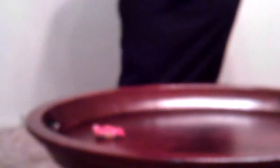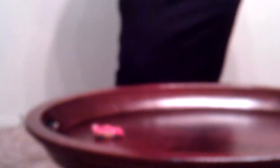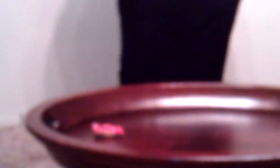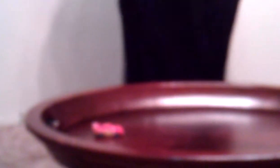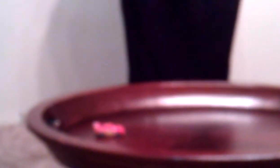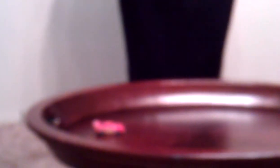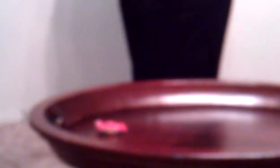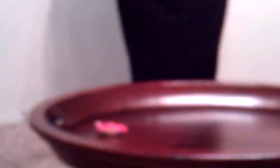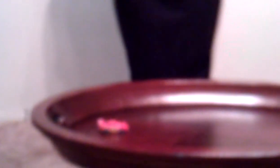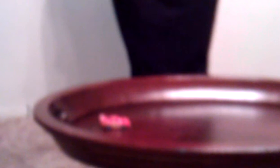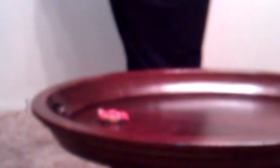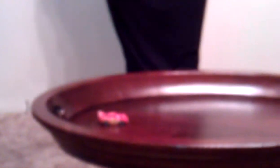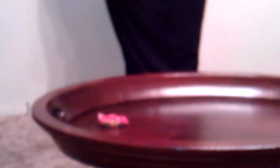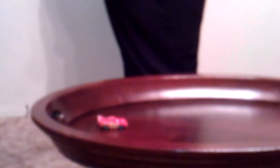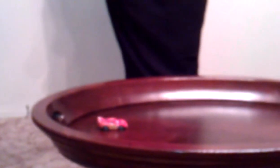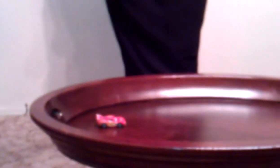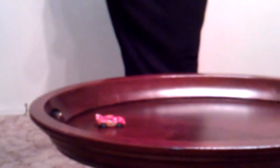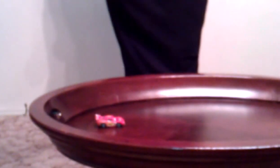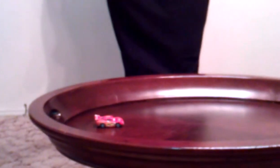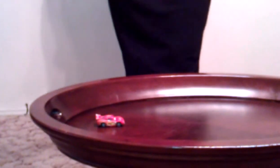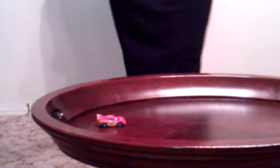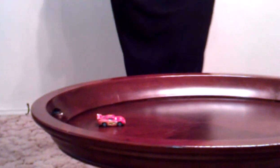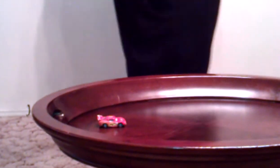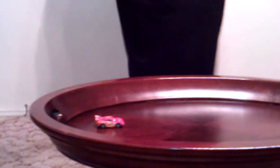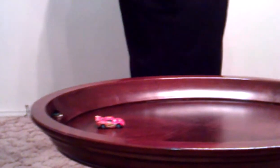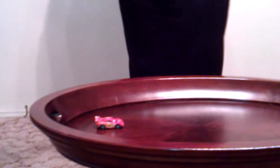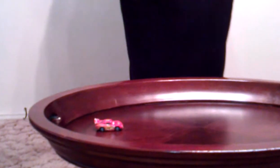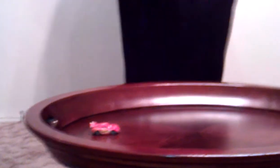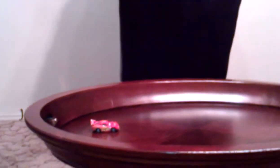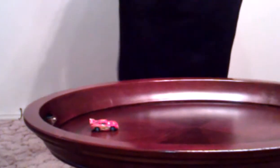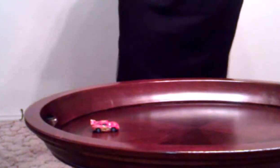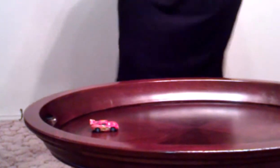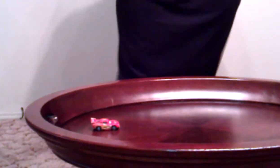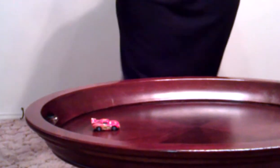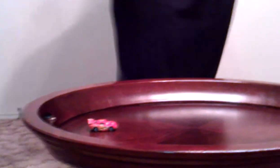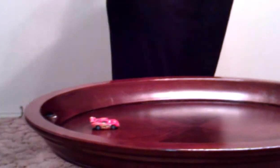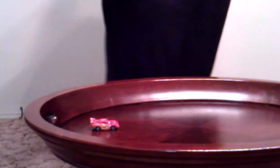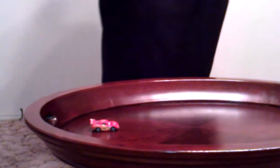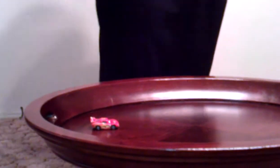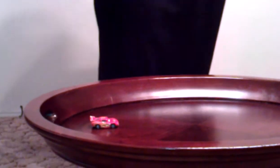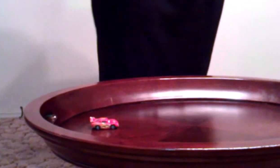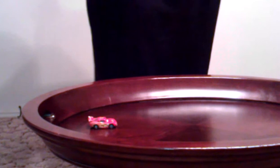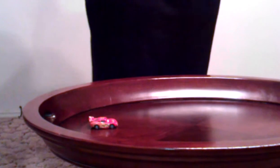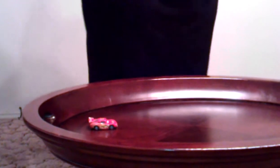that? Alara. Potential energy? Yes, that is essentially potential energy or